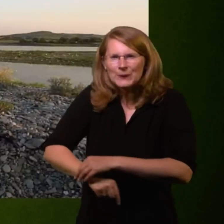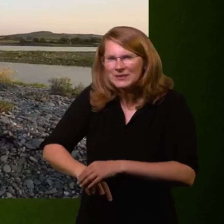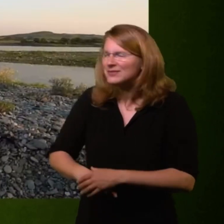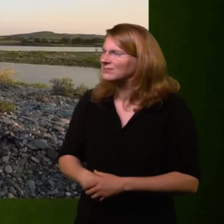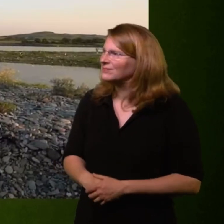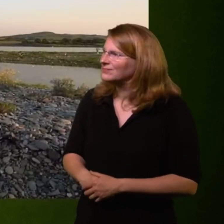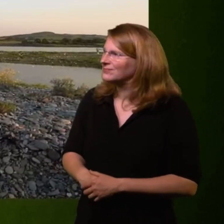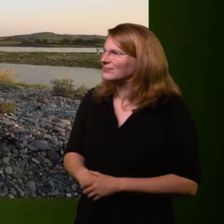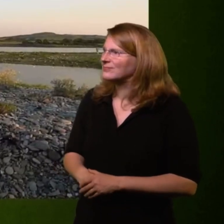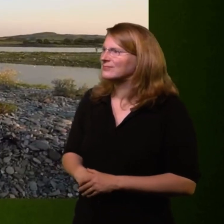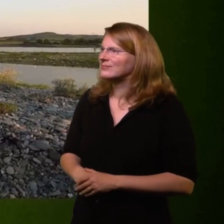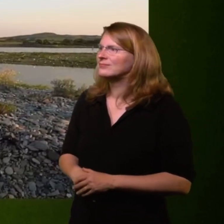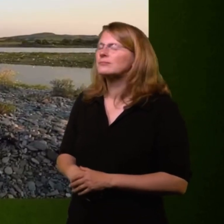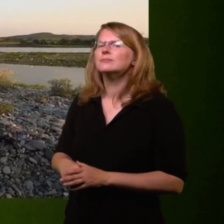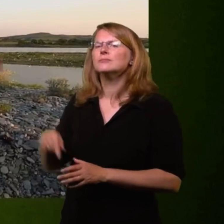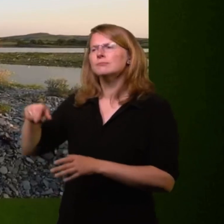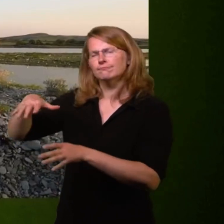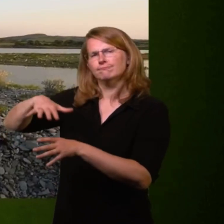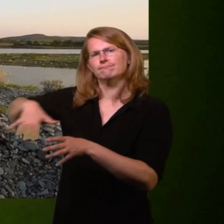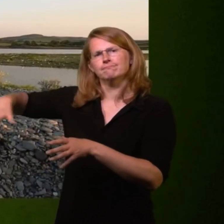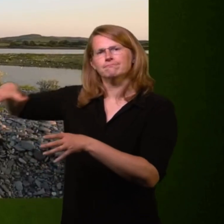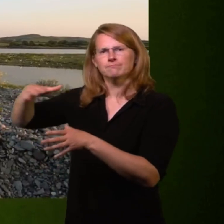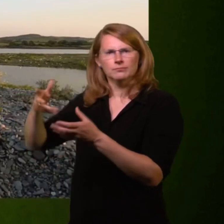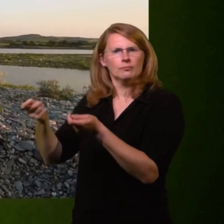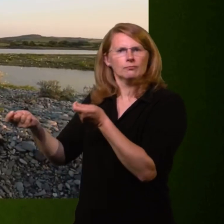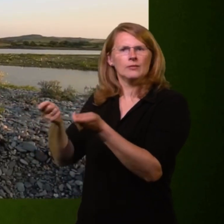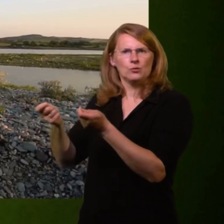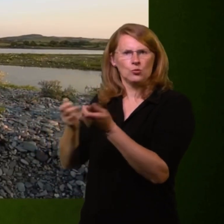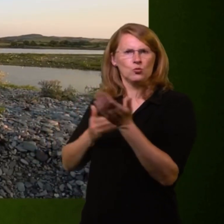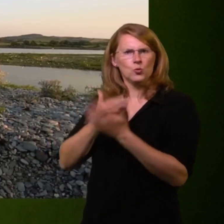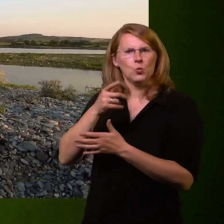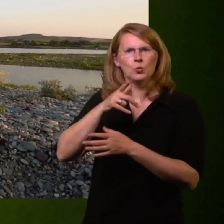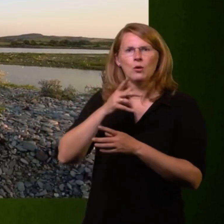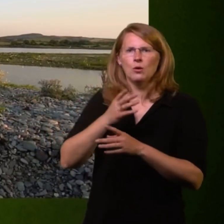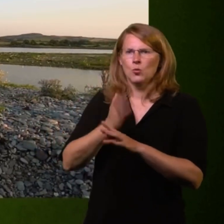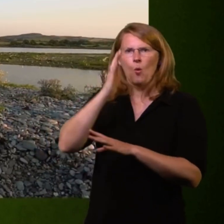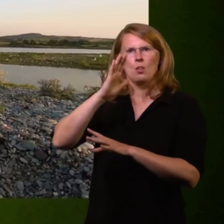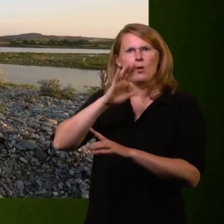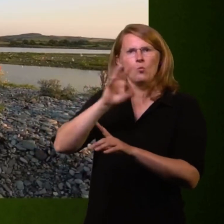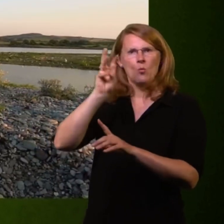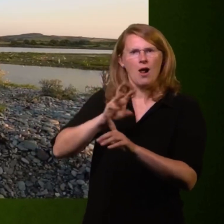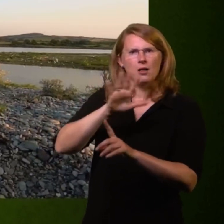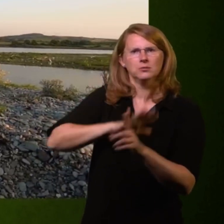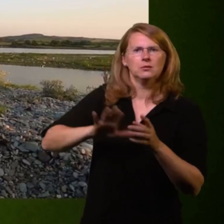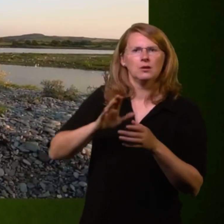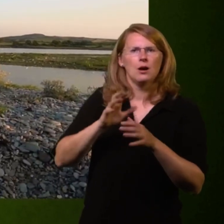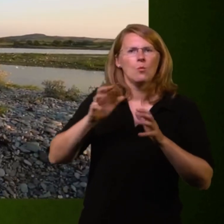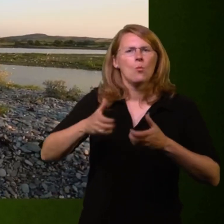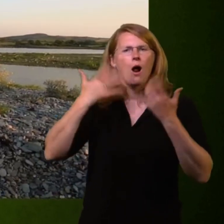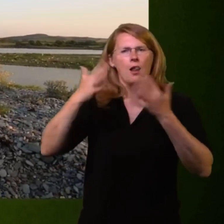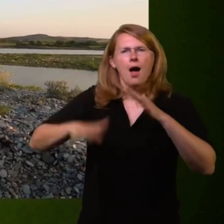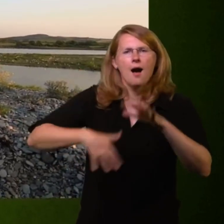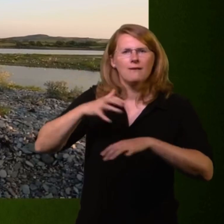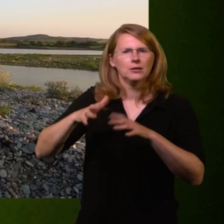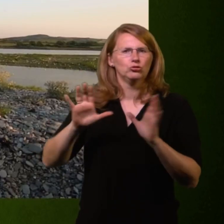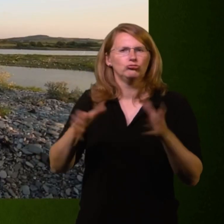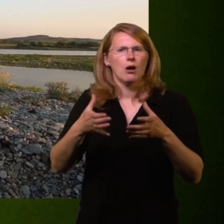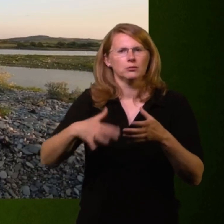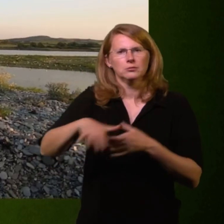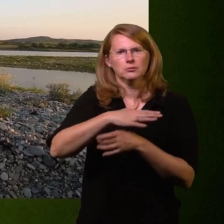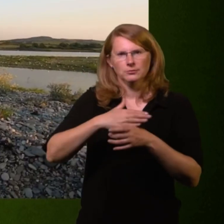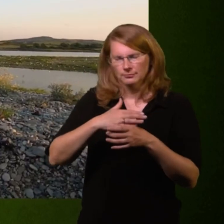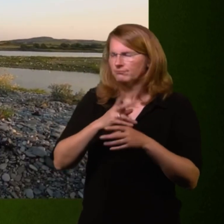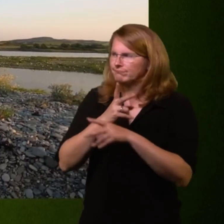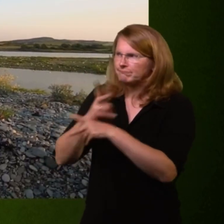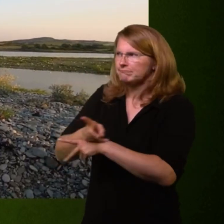legs there. So the colony is managed, as the reserve is, by the North Wales Wildlife Trust. And on